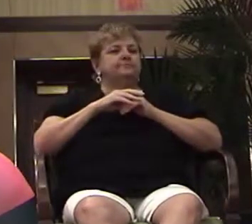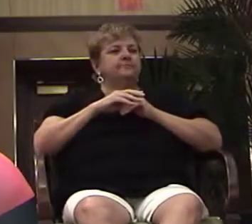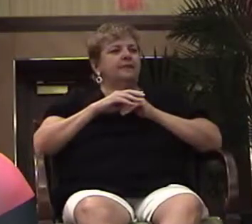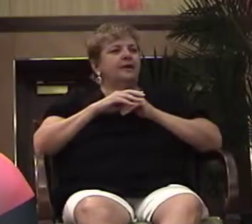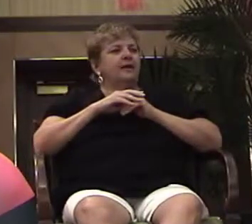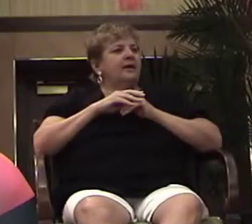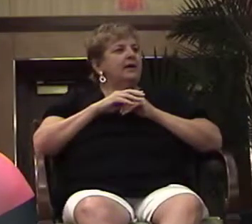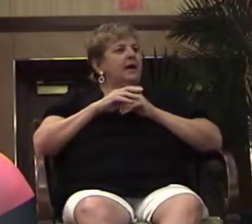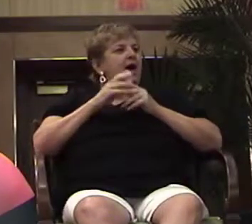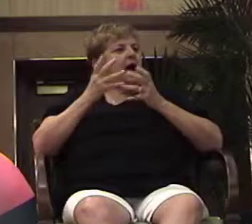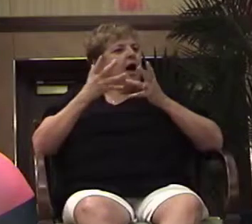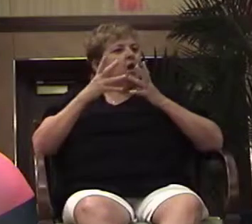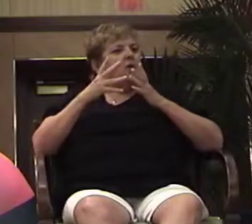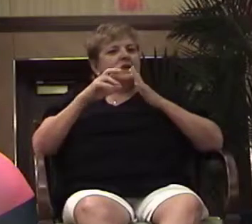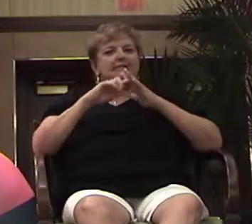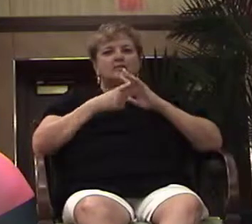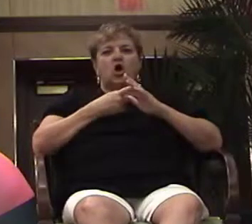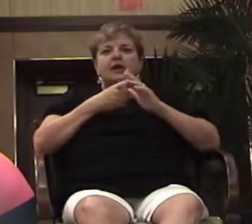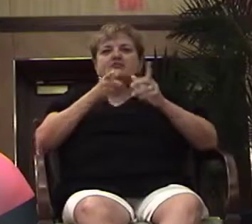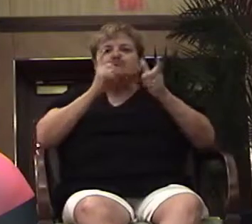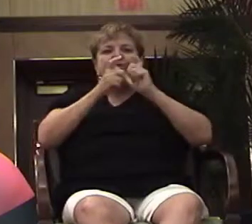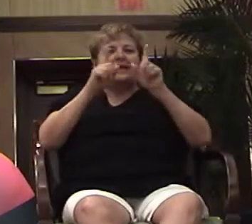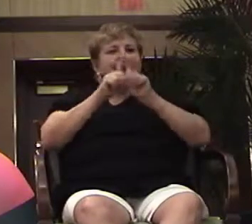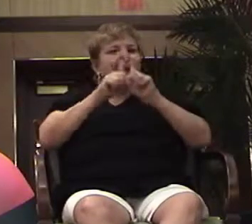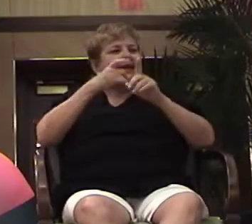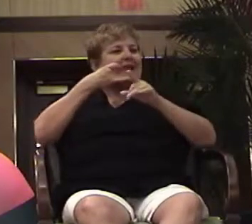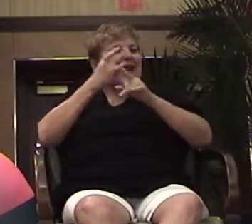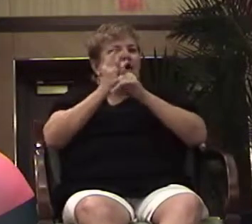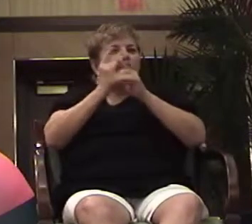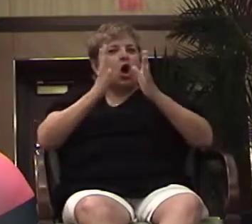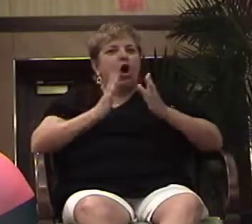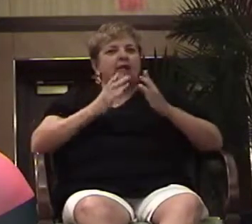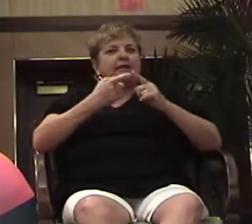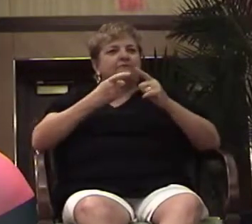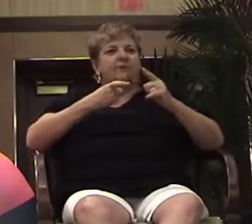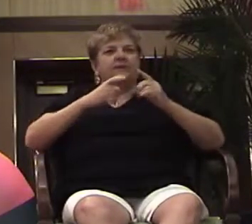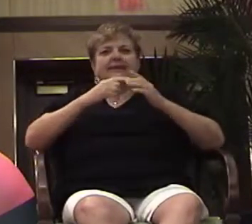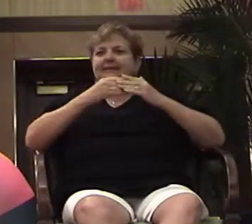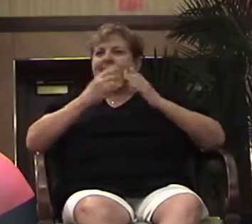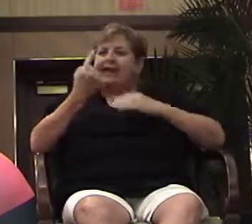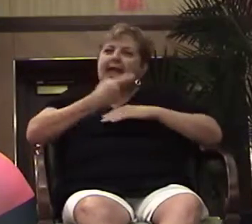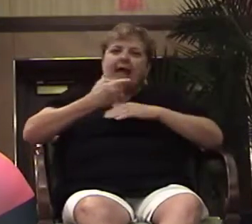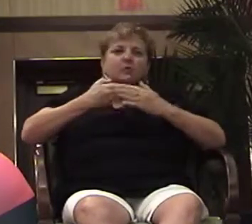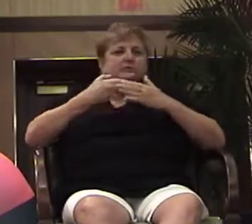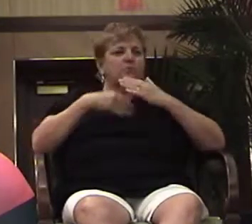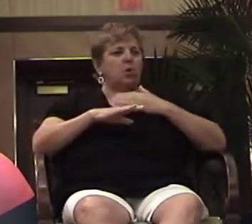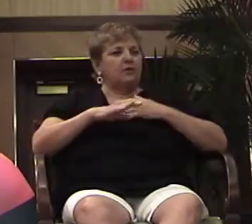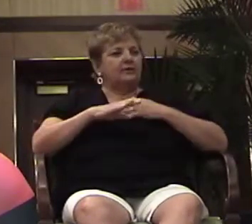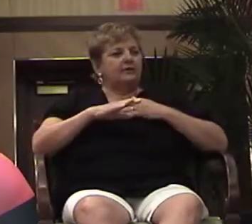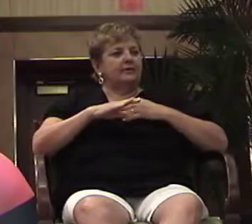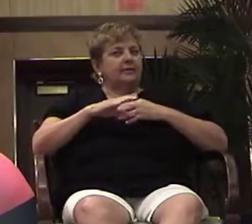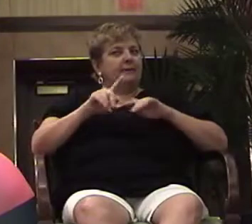alcoholic drinking from the day I was born. I just didn't know it yet.